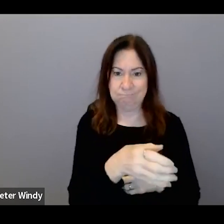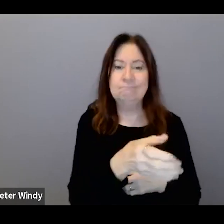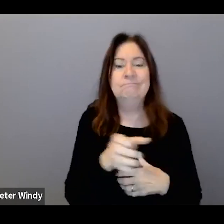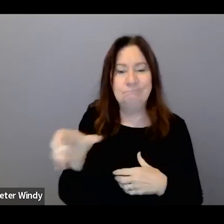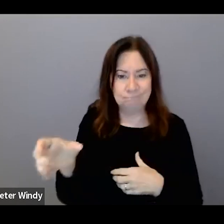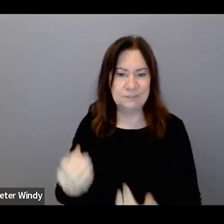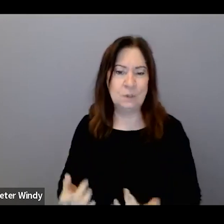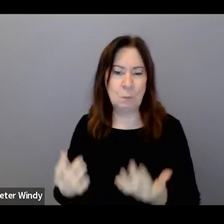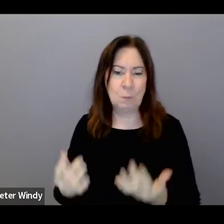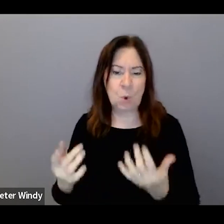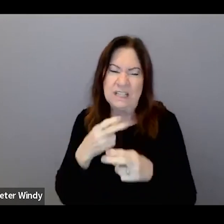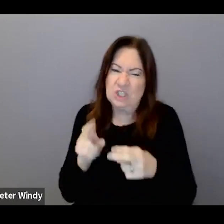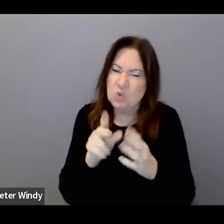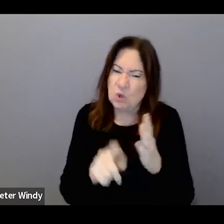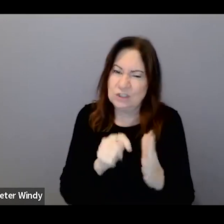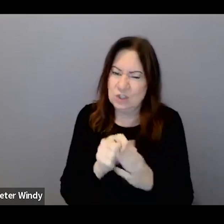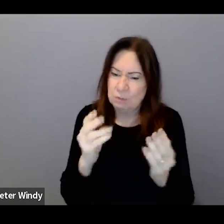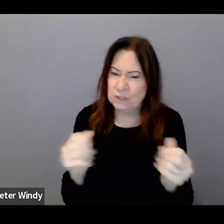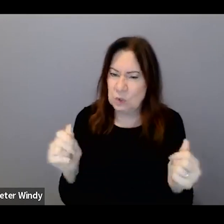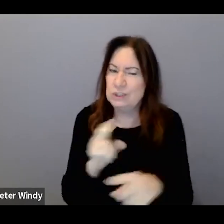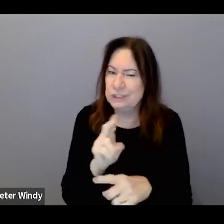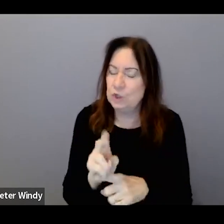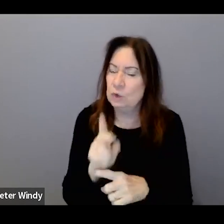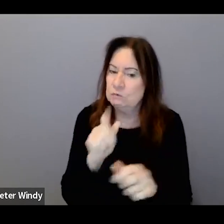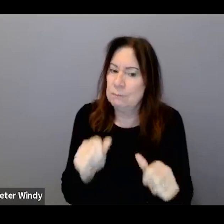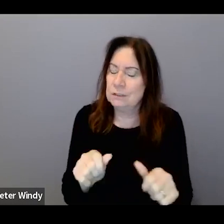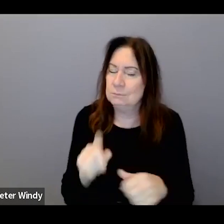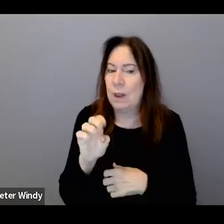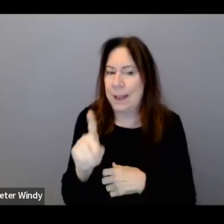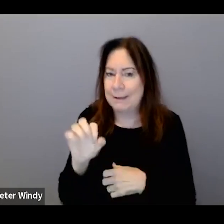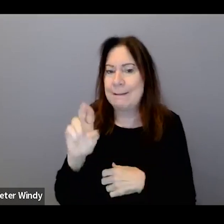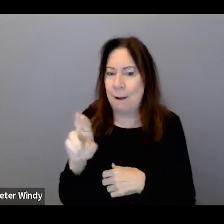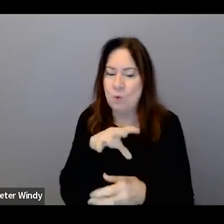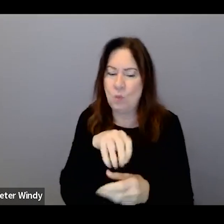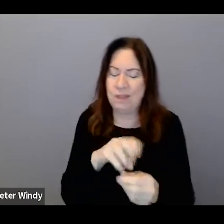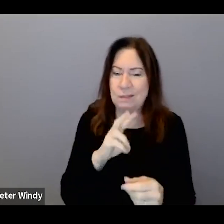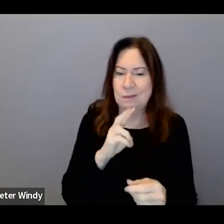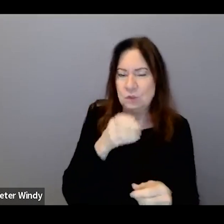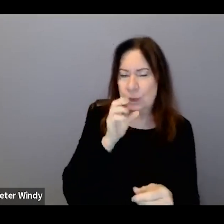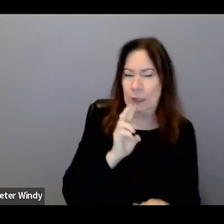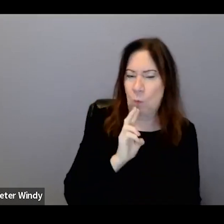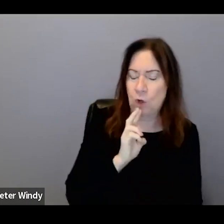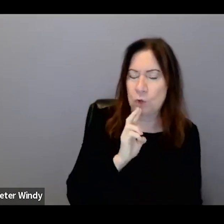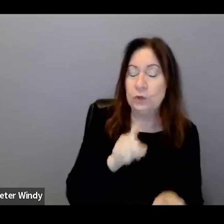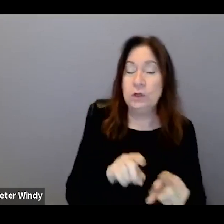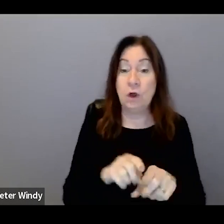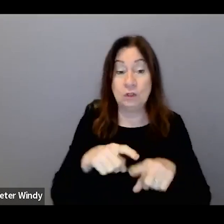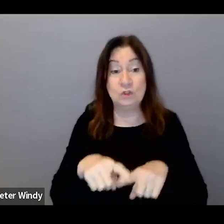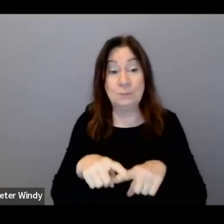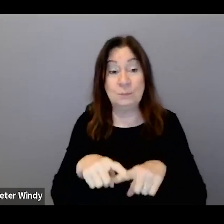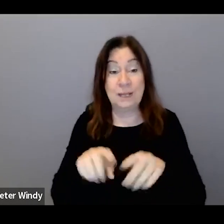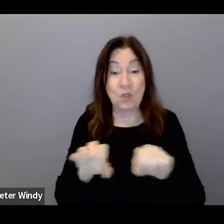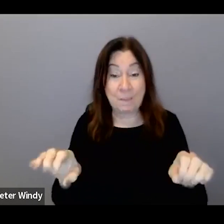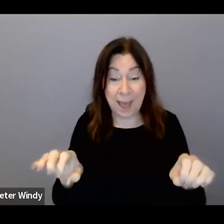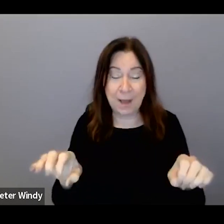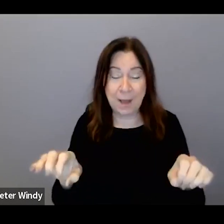this is a short-term solution that can be used to reduce potential lead and copper presence in drinking water. And depending on pipe materials, lead and